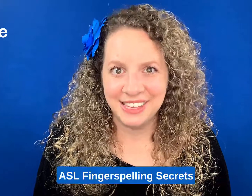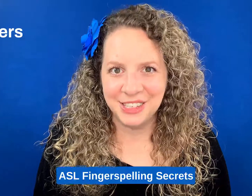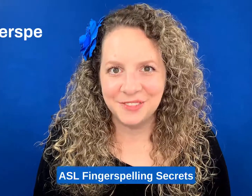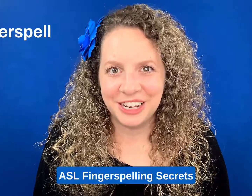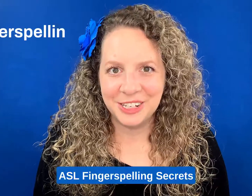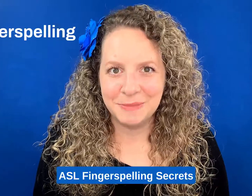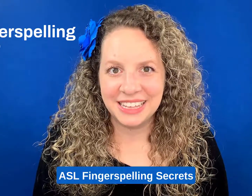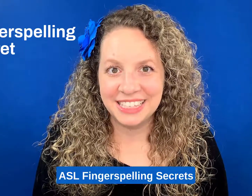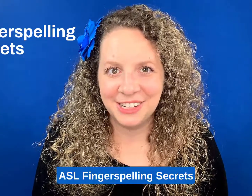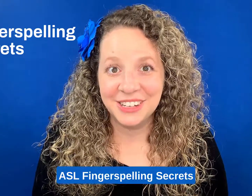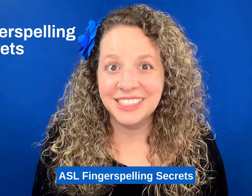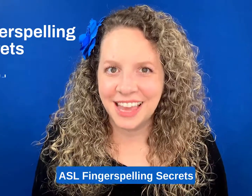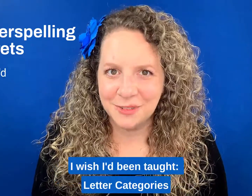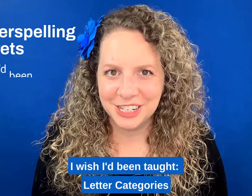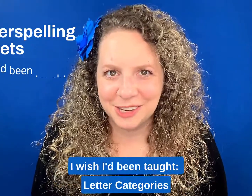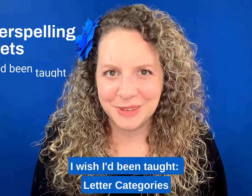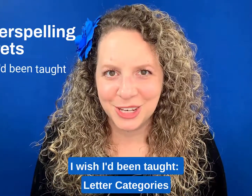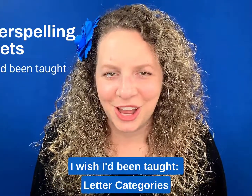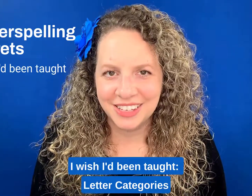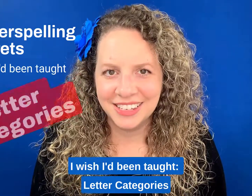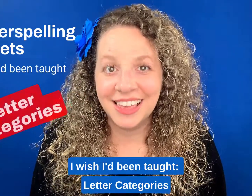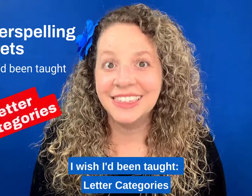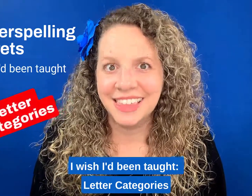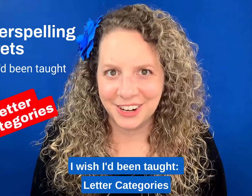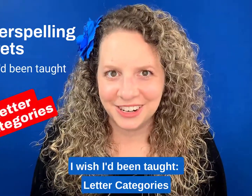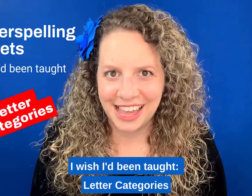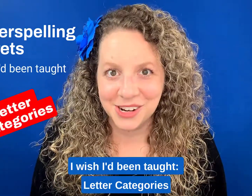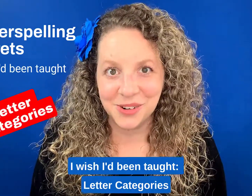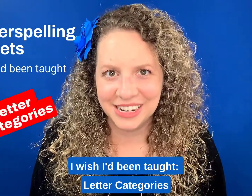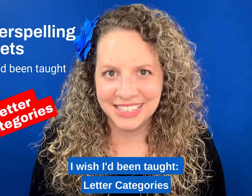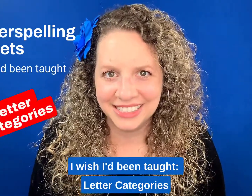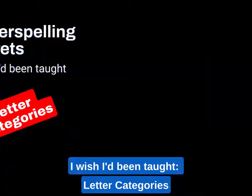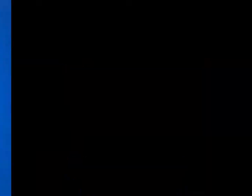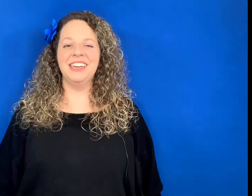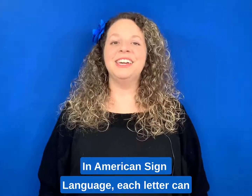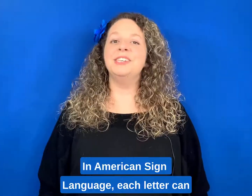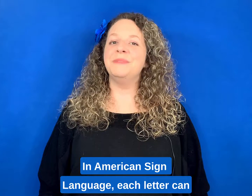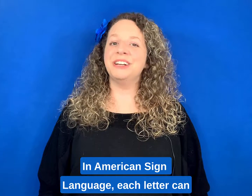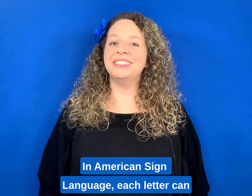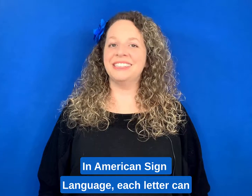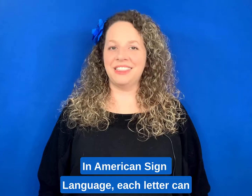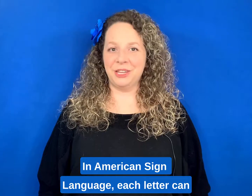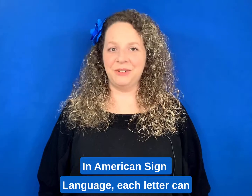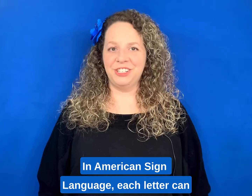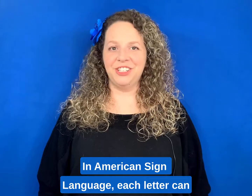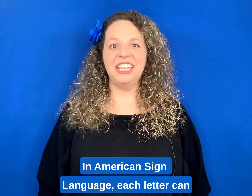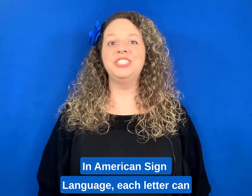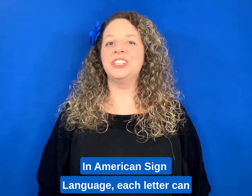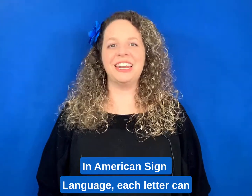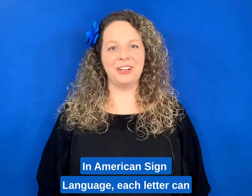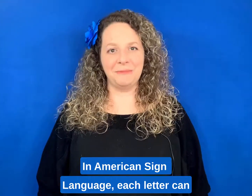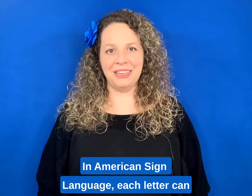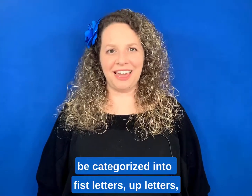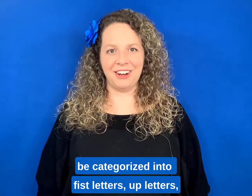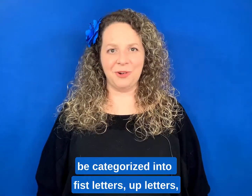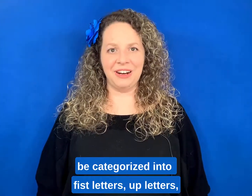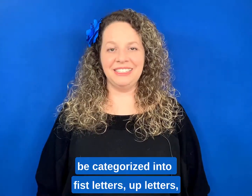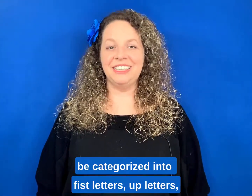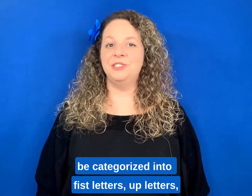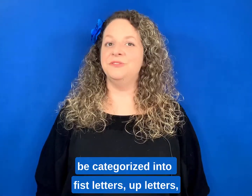ASL Fingerspelling Secrets I Wish I'd Been Taught. Letter categories. In American Sign Language, each letter can be categorized into